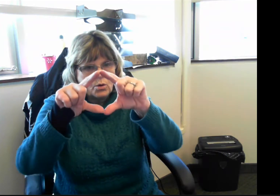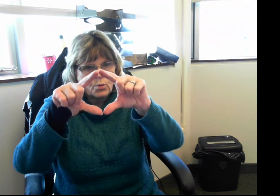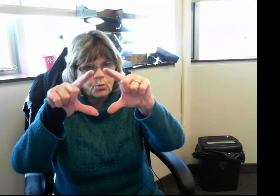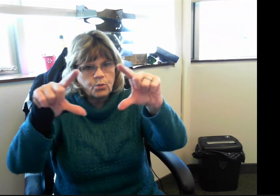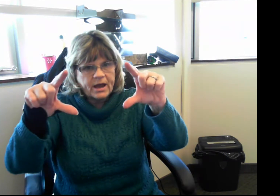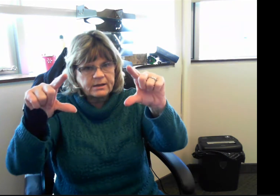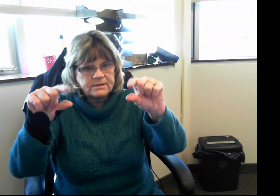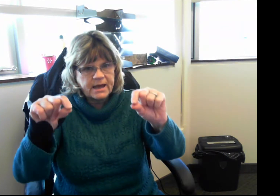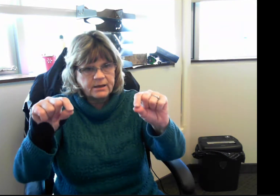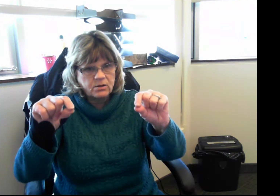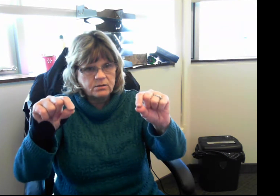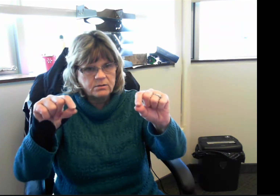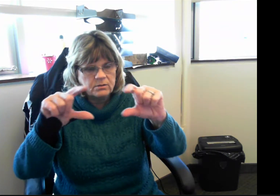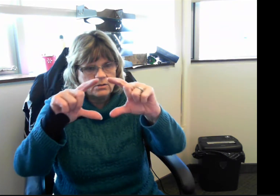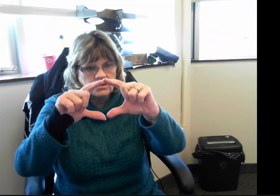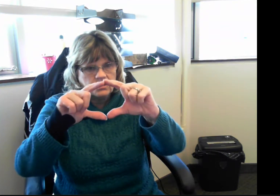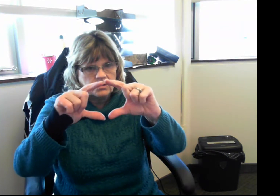or rectangle.